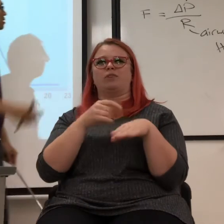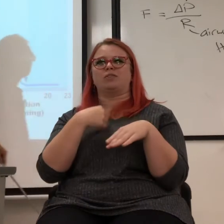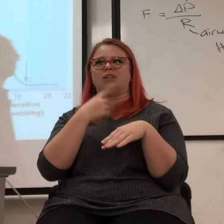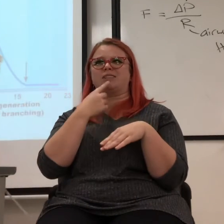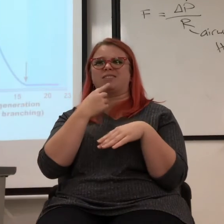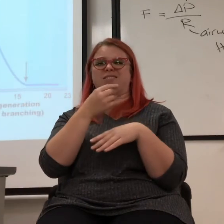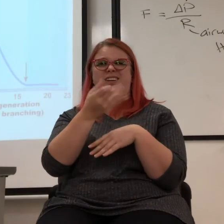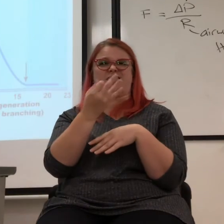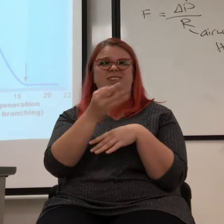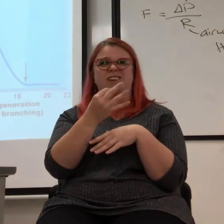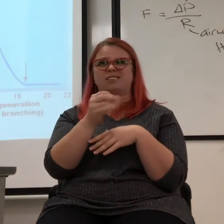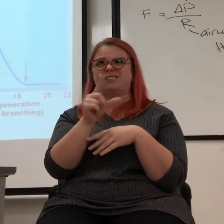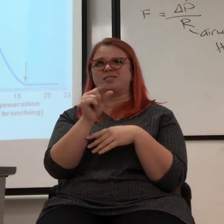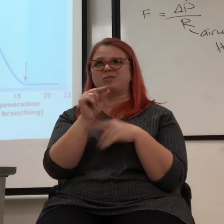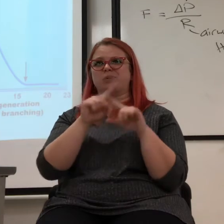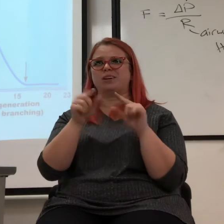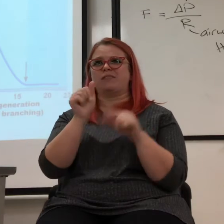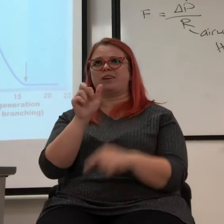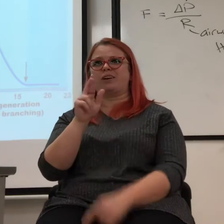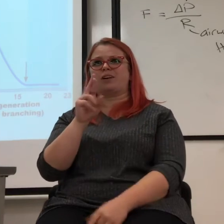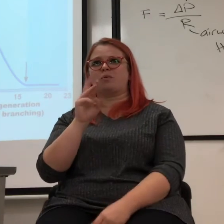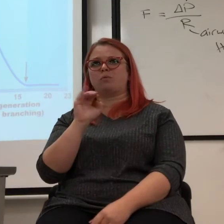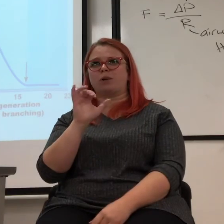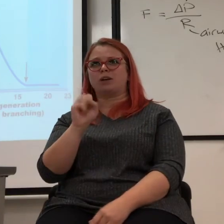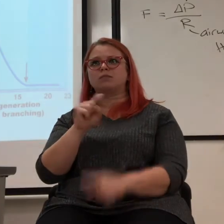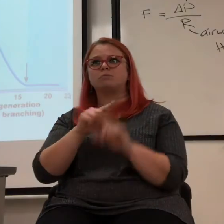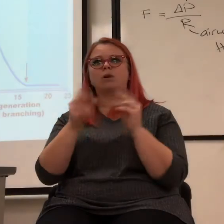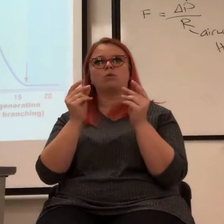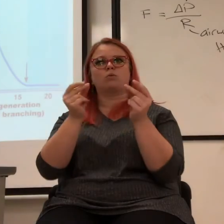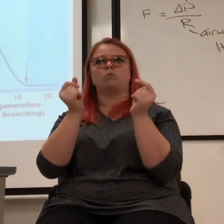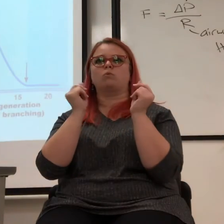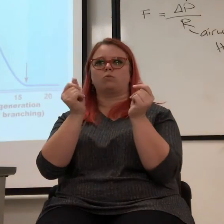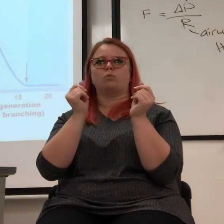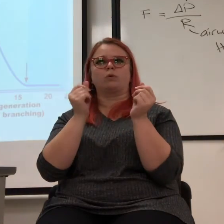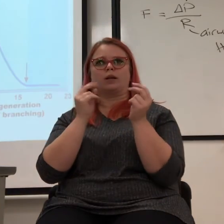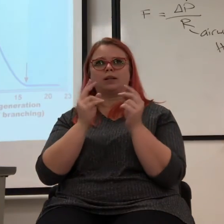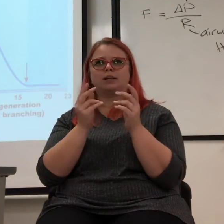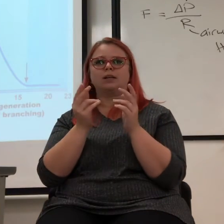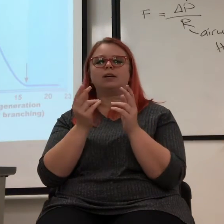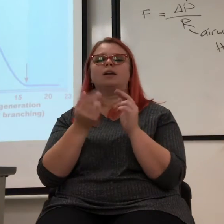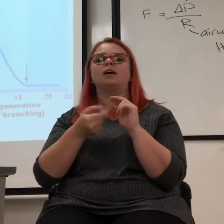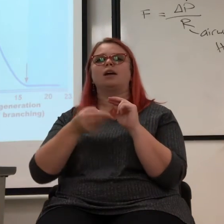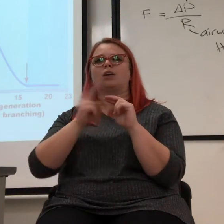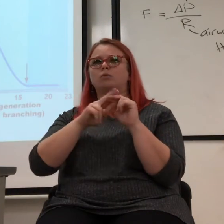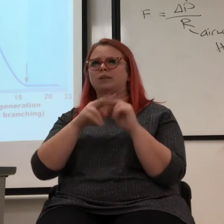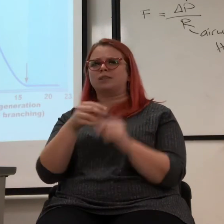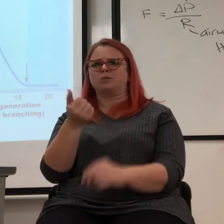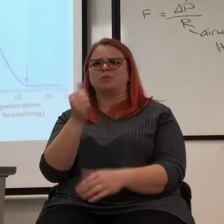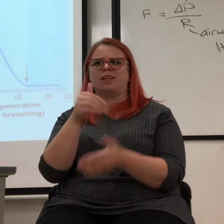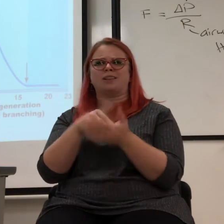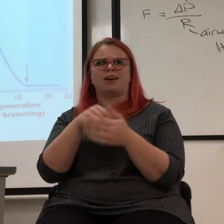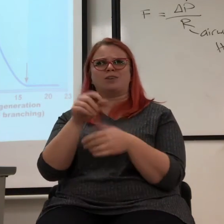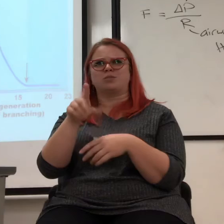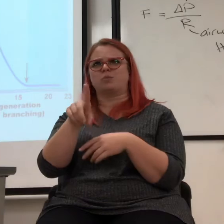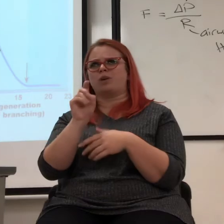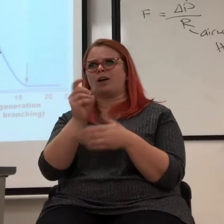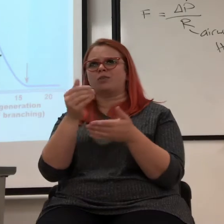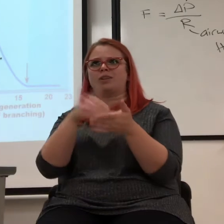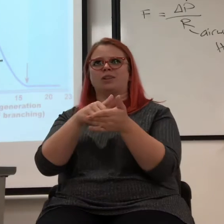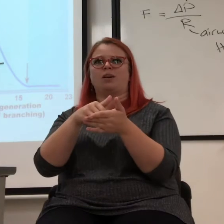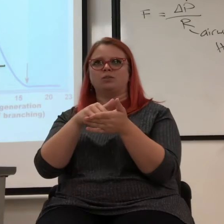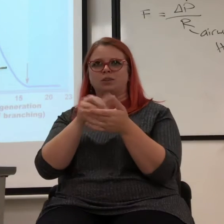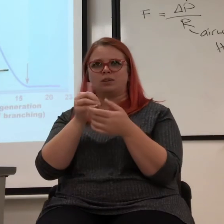airways. But it quickly increases like to 10,000 and hundreds of thousands, and that's why the